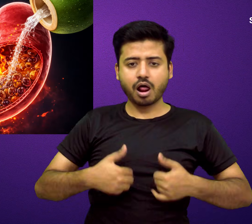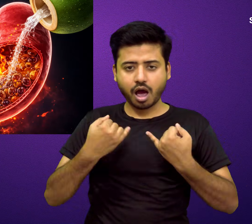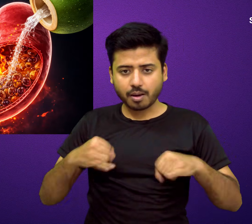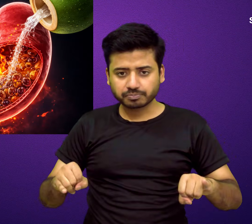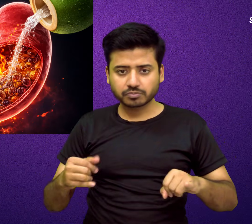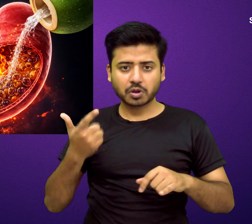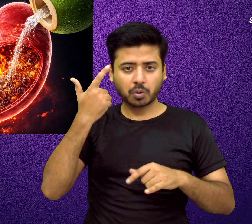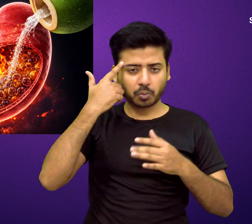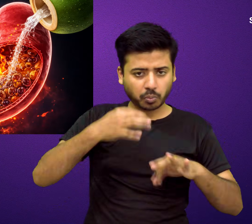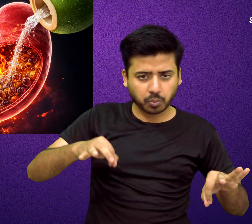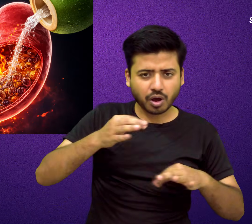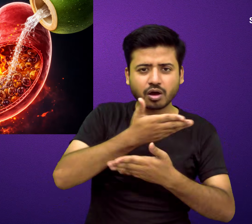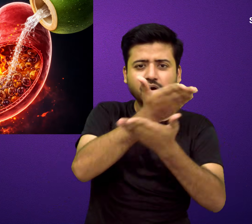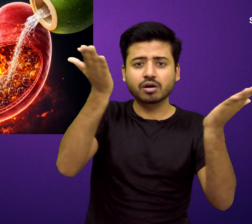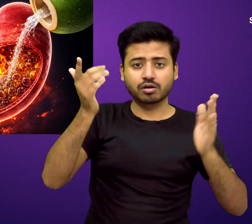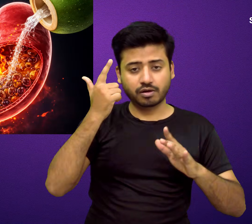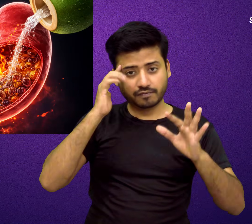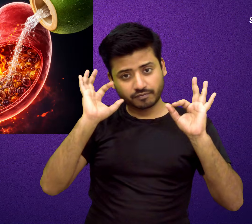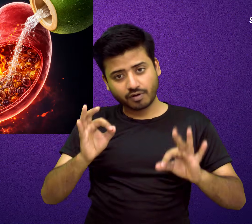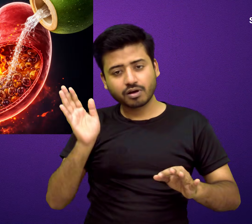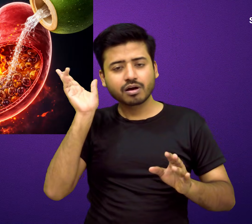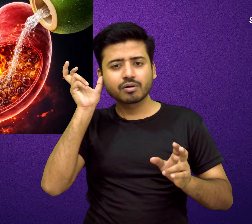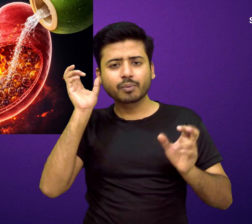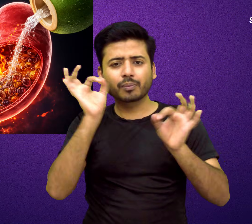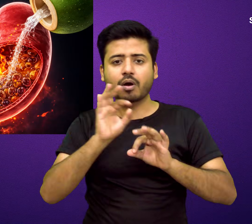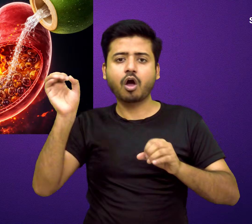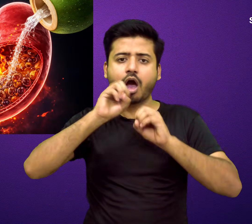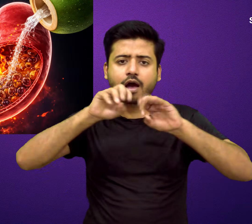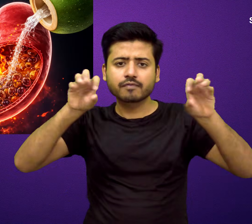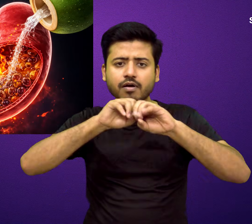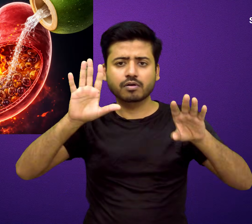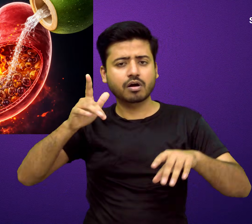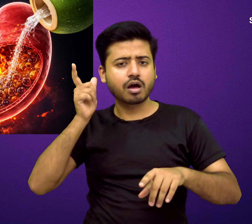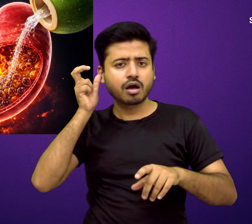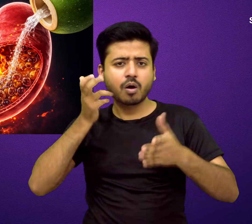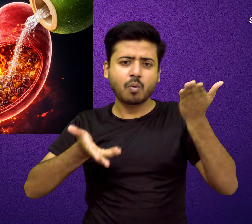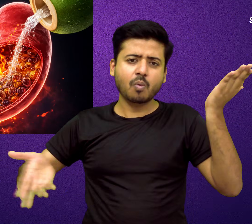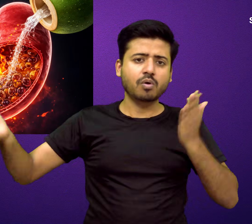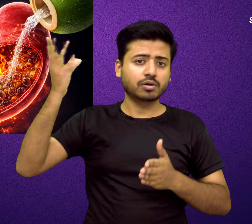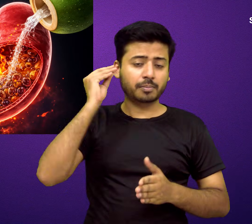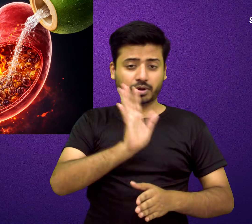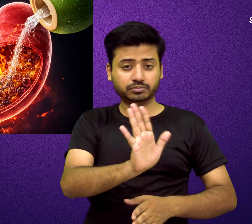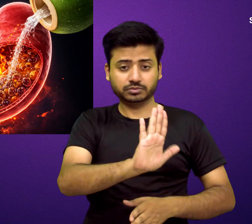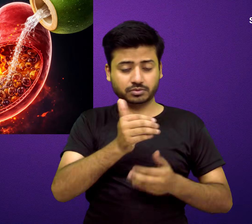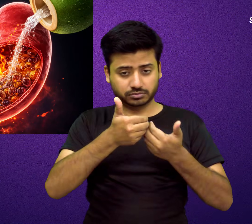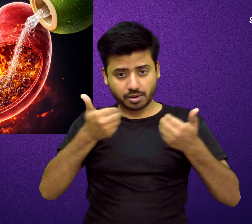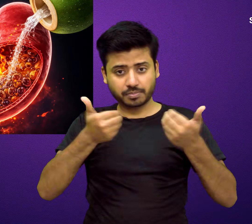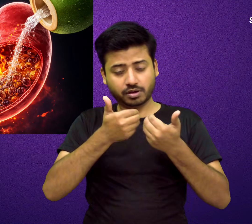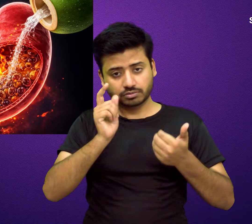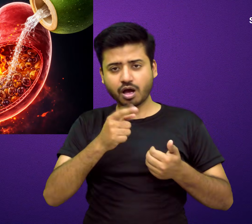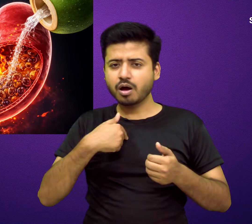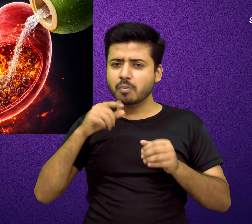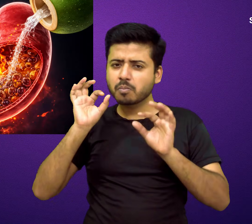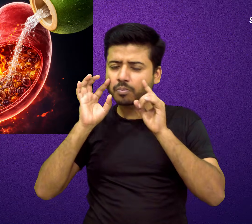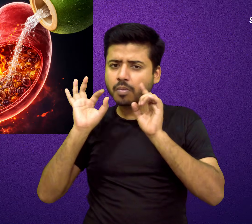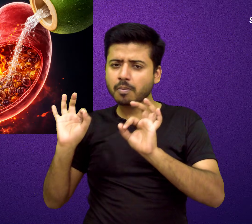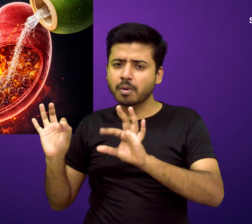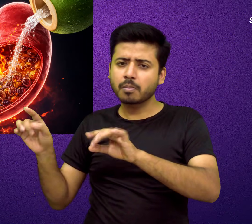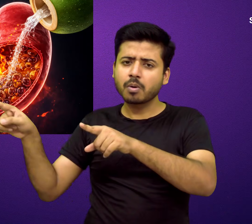acid reflux. Fat plus fructose. If you used heavy coconut milk, the high fat content can be difficult to digest and cause